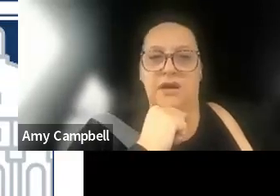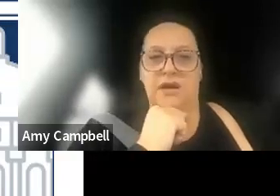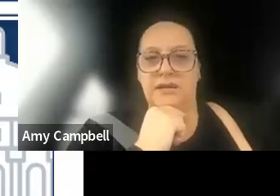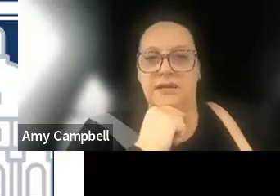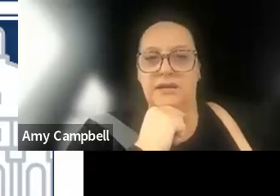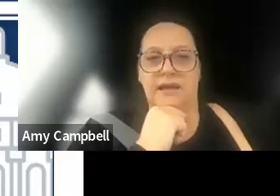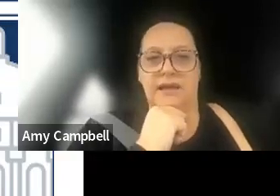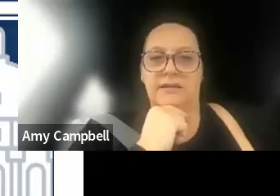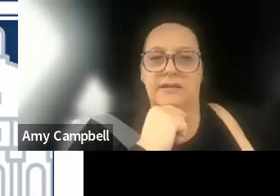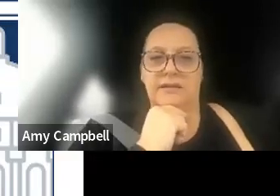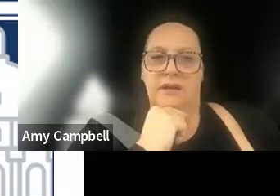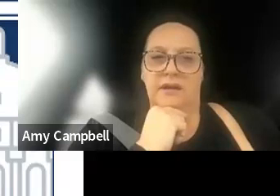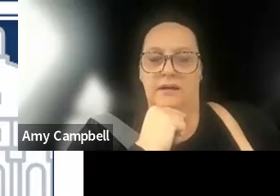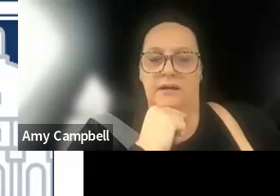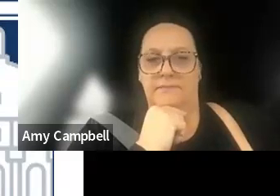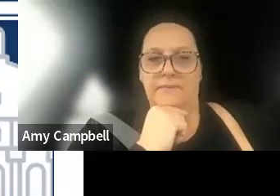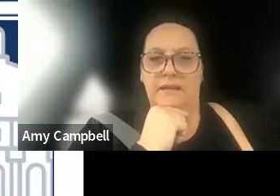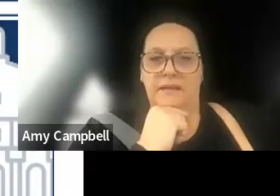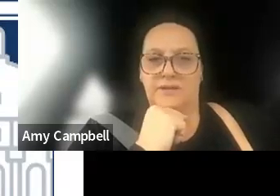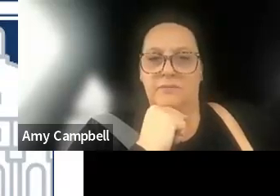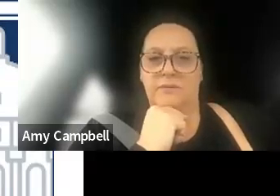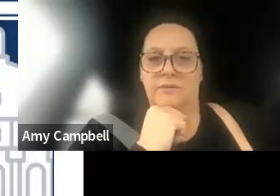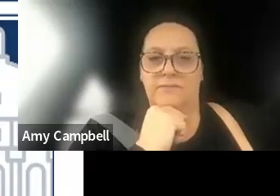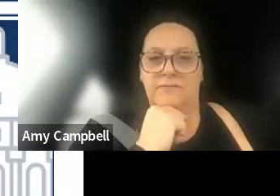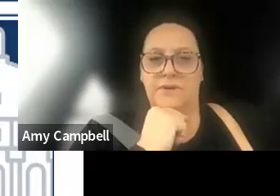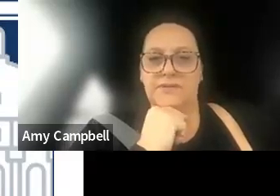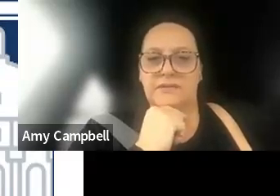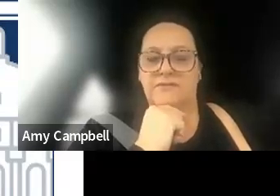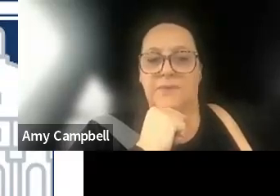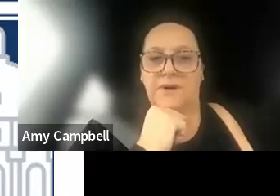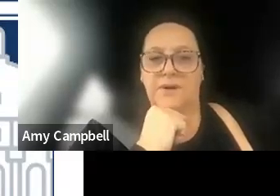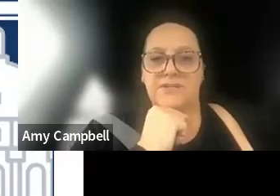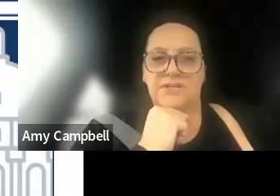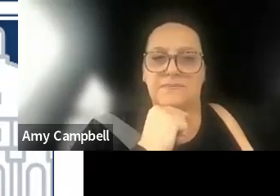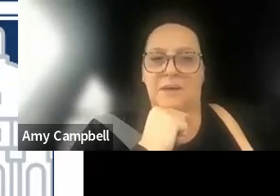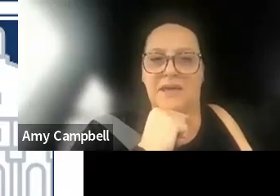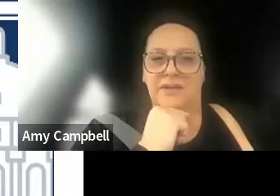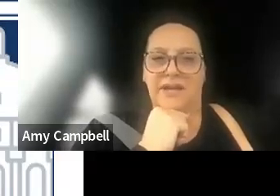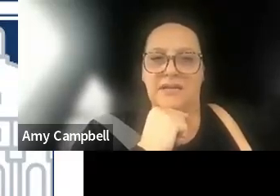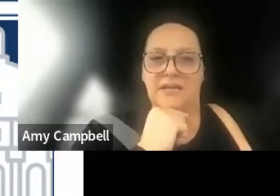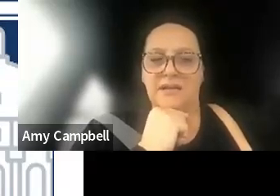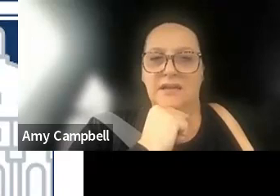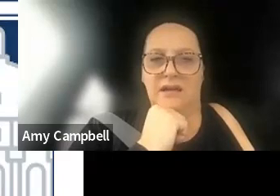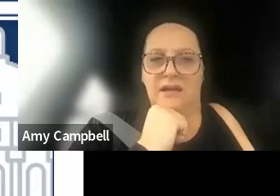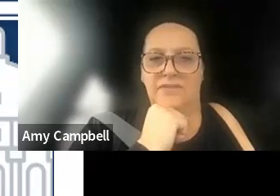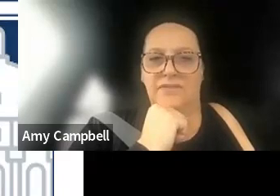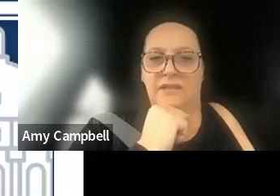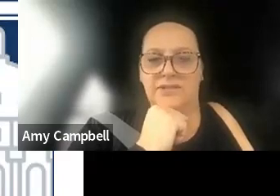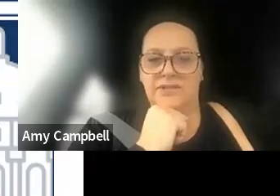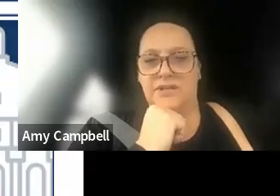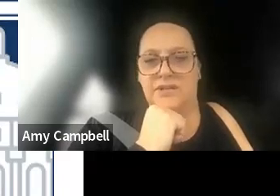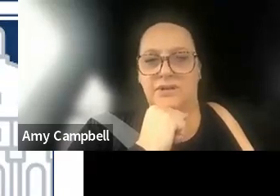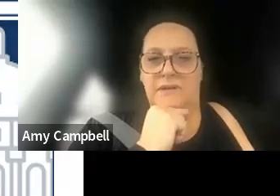uses a wheelchair and actually didn't force, just by being elected, got